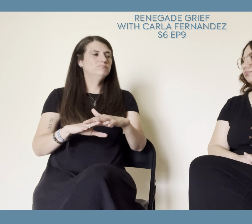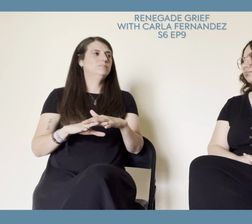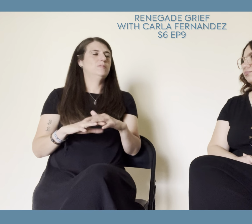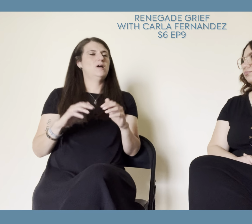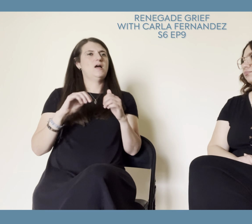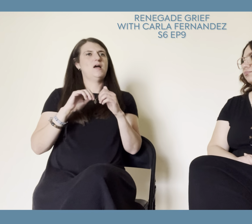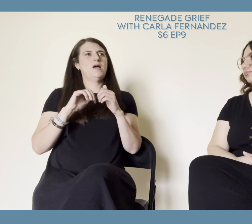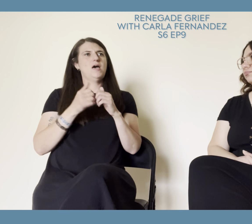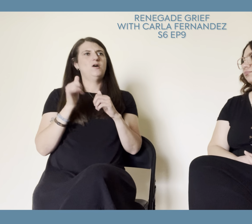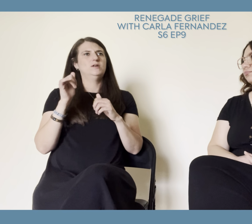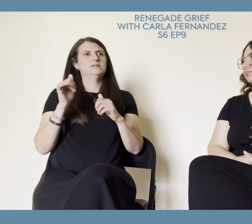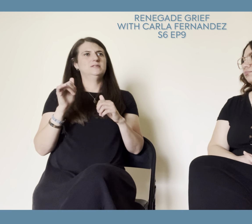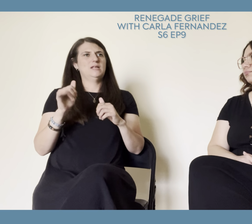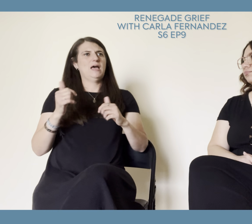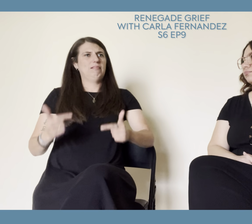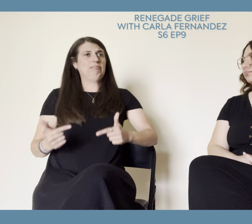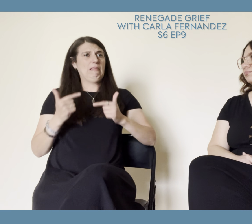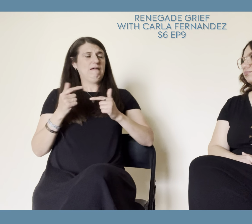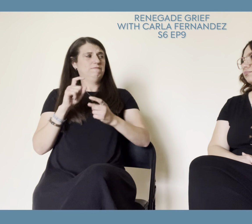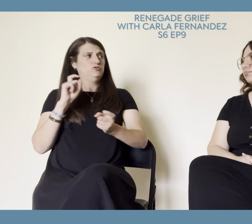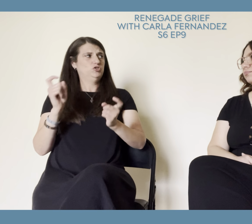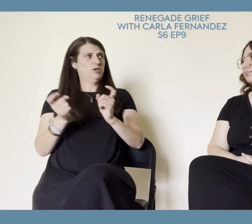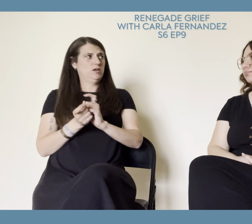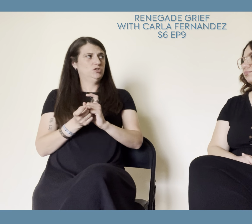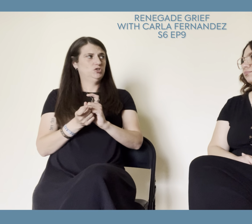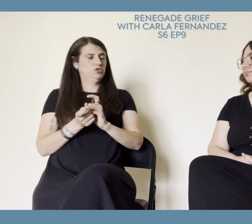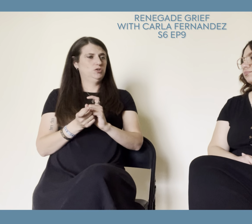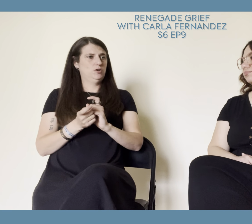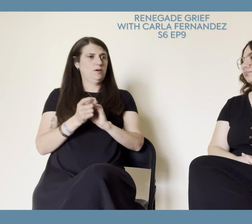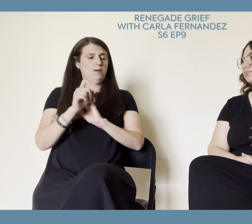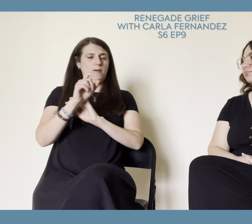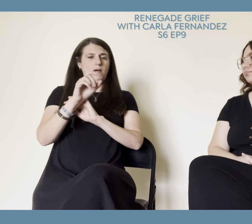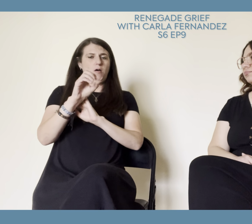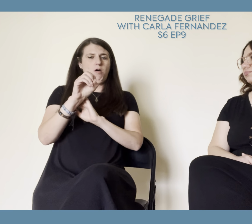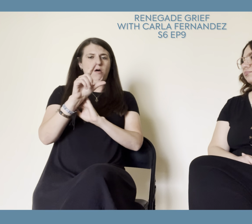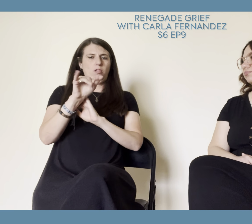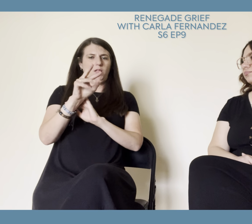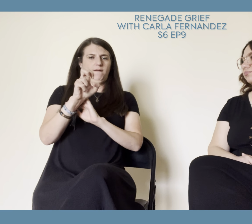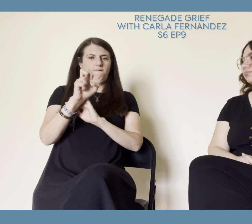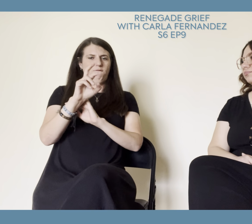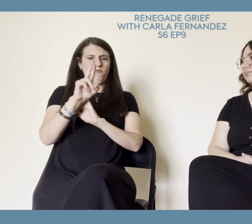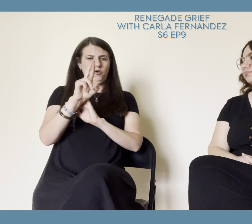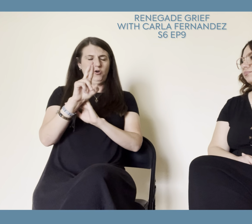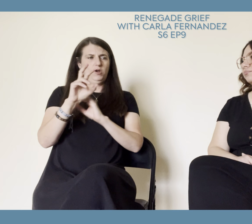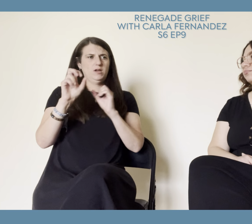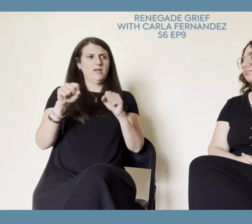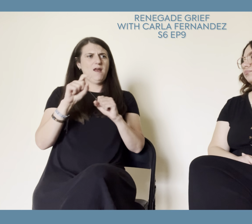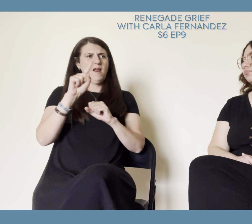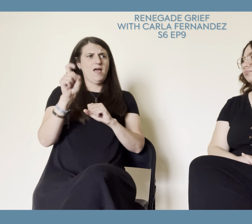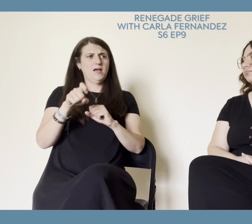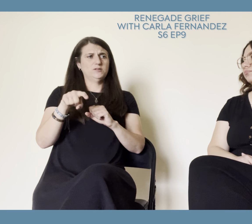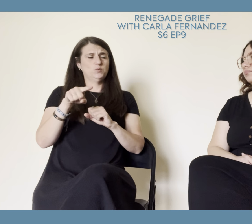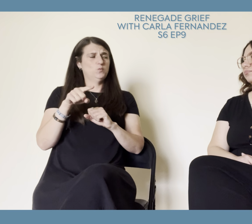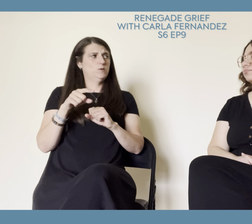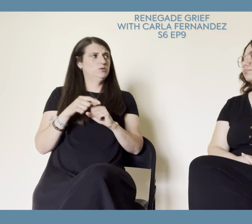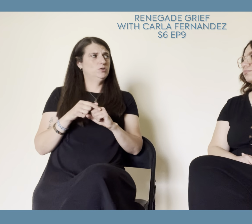one's life change when, to quote Mary Oliver, like we really can ask this question of what will we do with our one precious